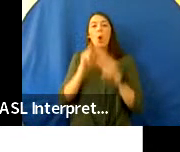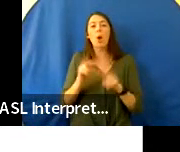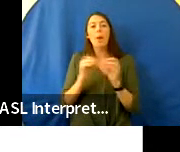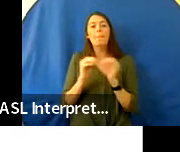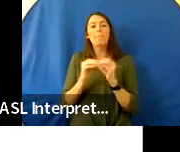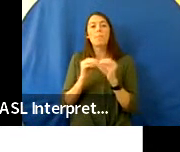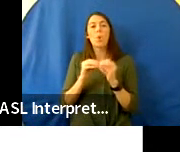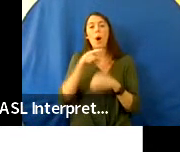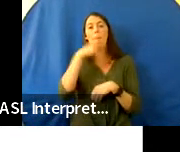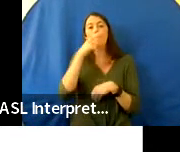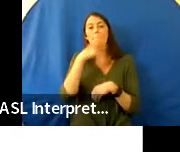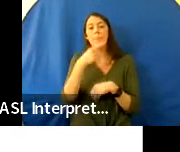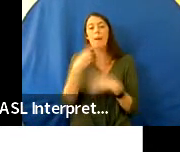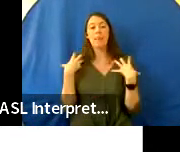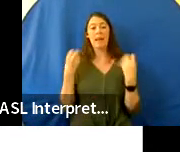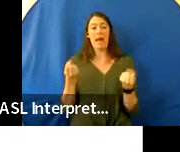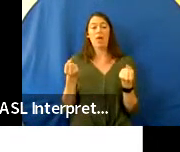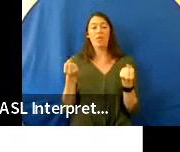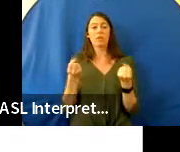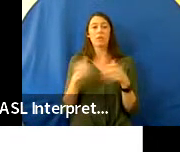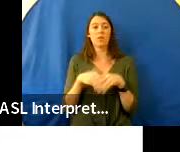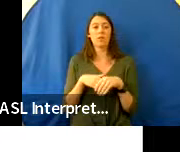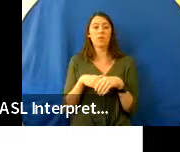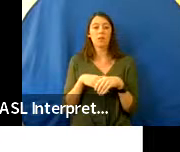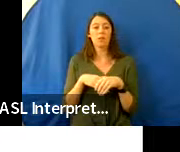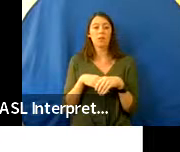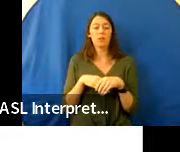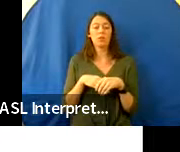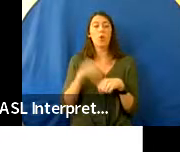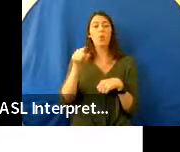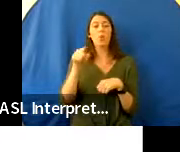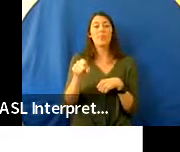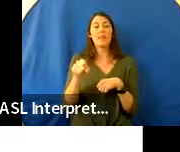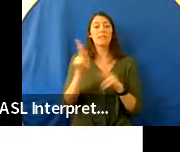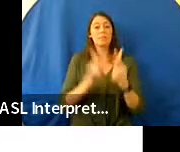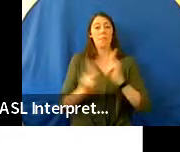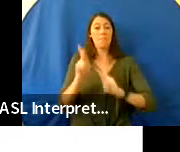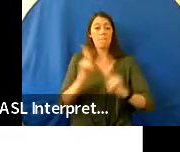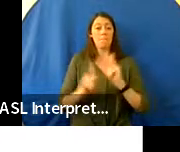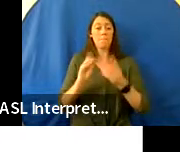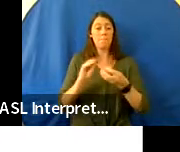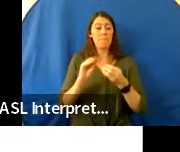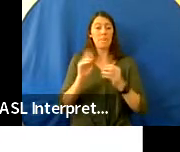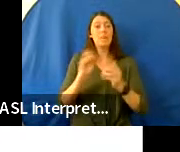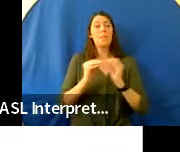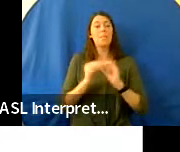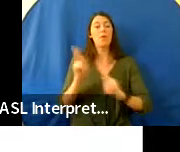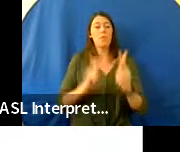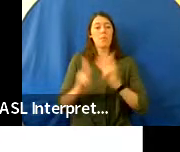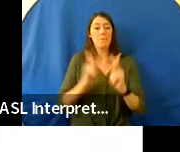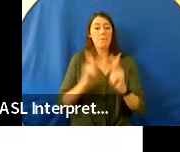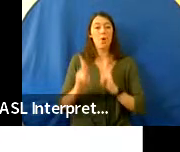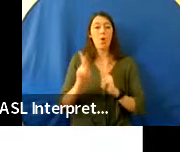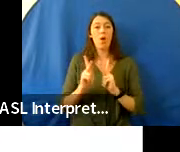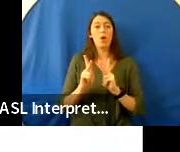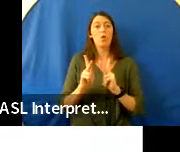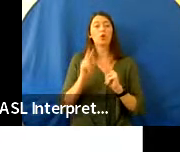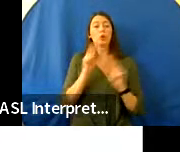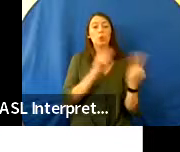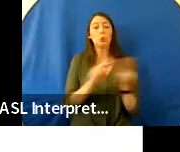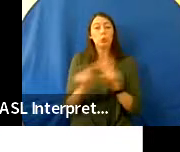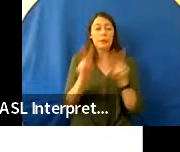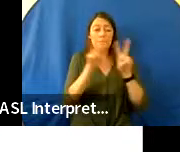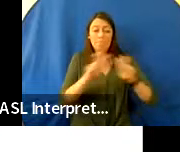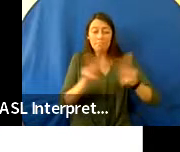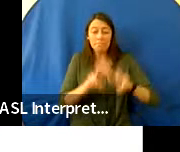a population level intervention. And our primary responsibility is to continue to identify cases and